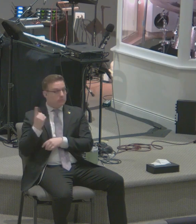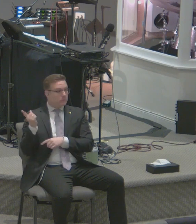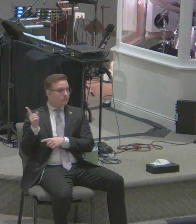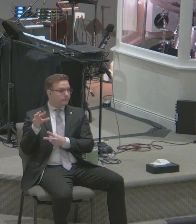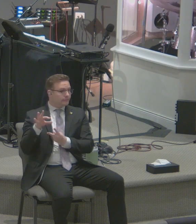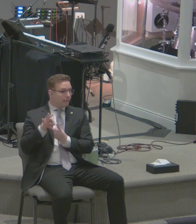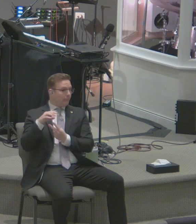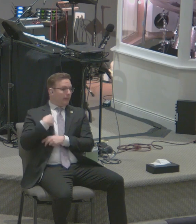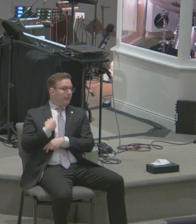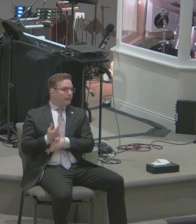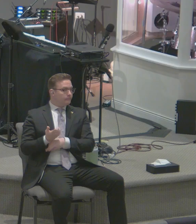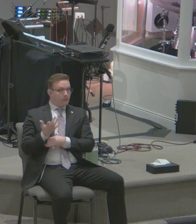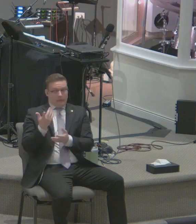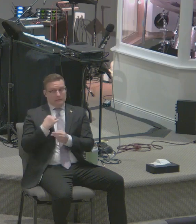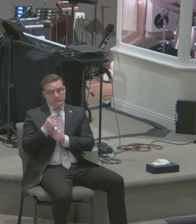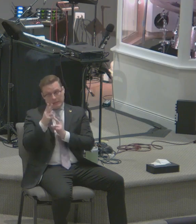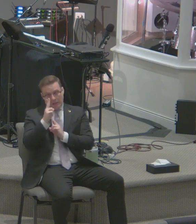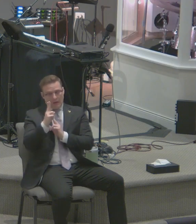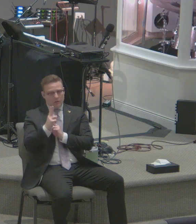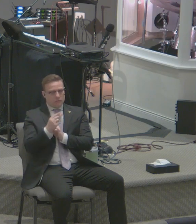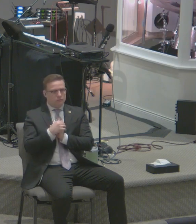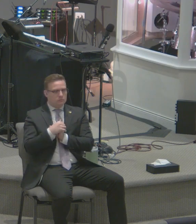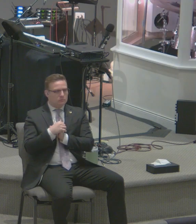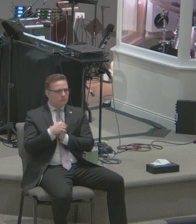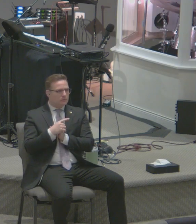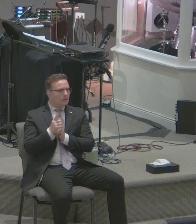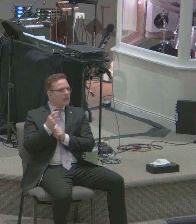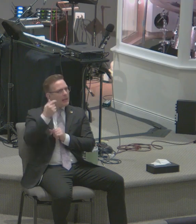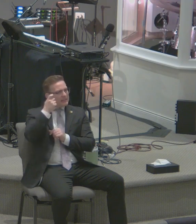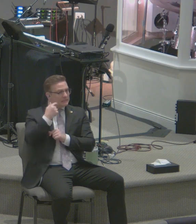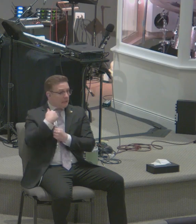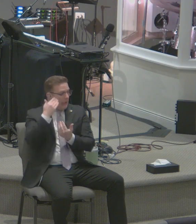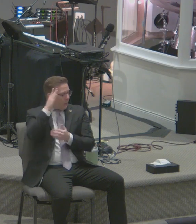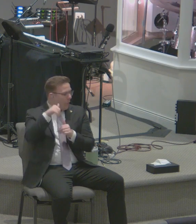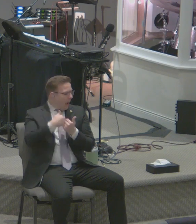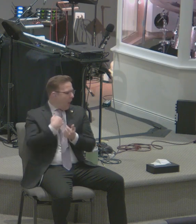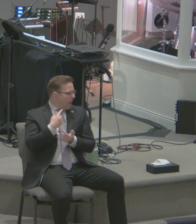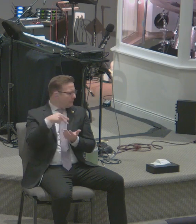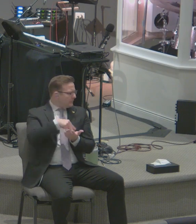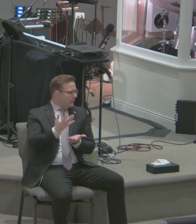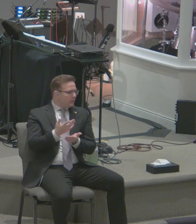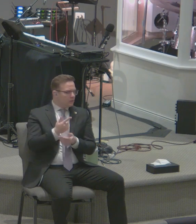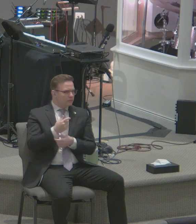picked. But it's an honor. It is an honor, and I do appreciate the opportunity.